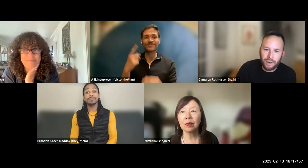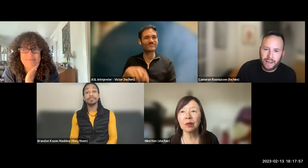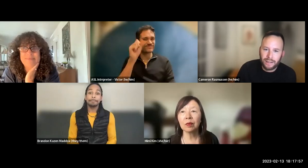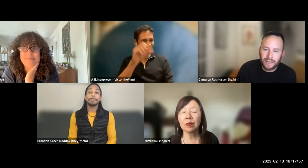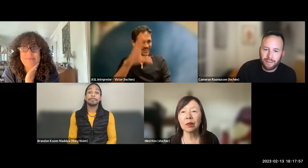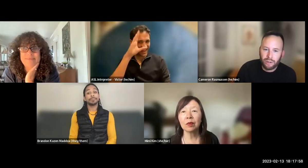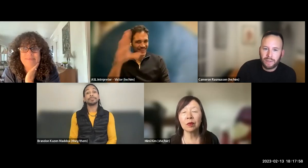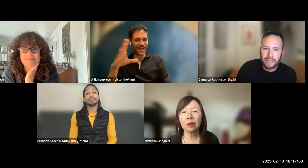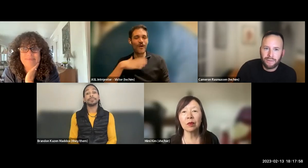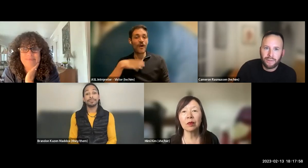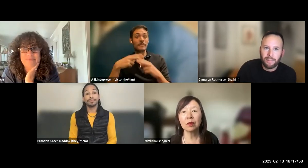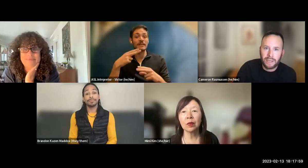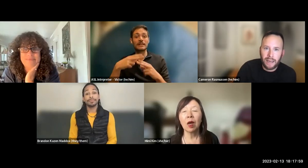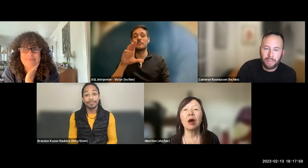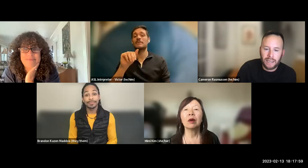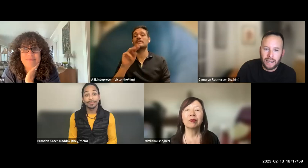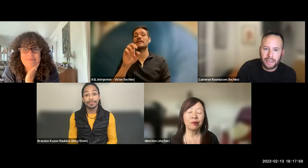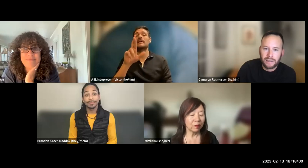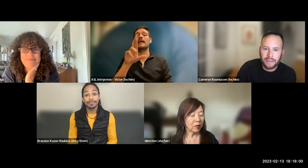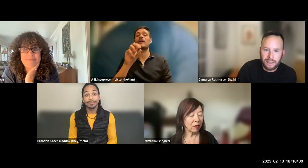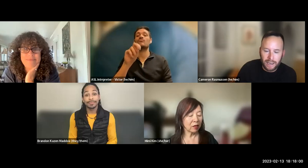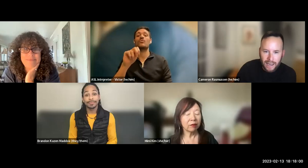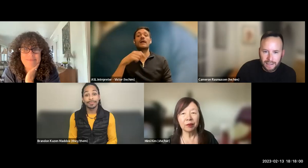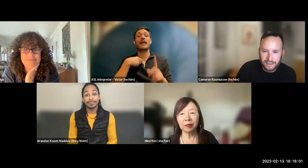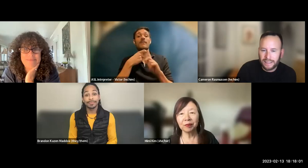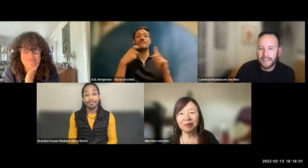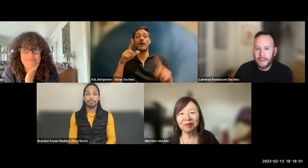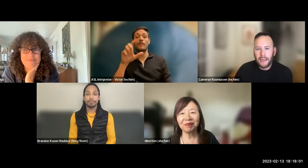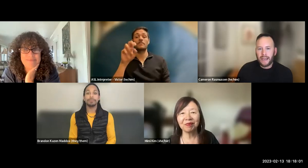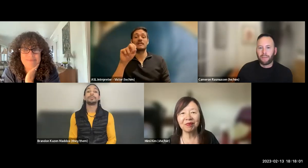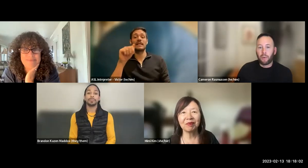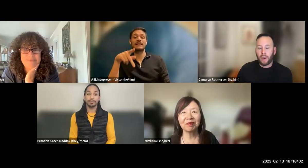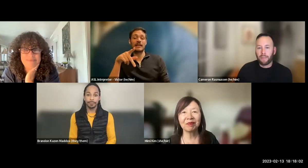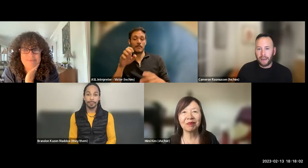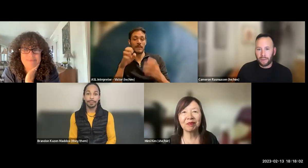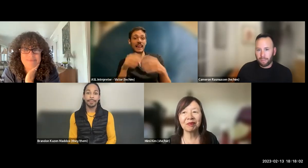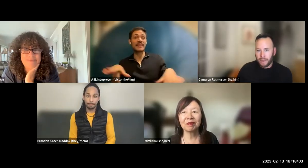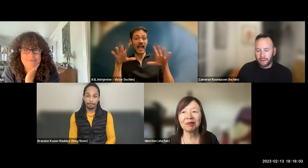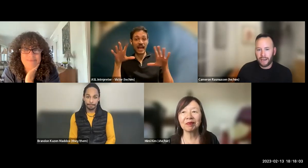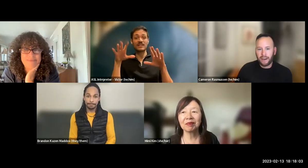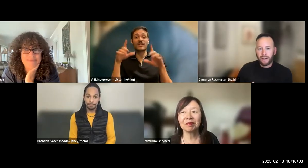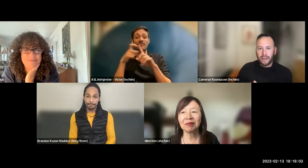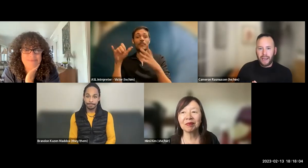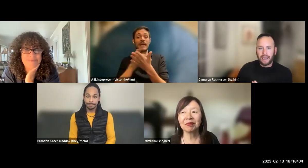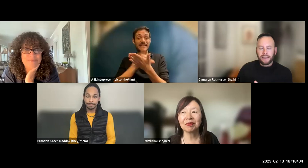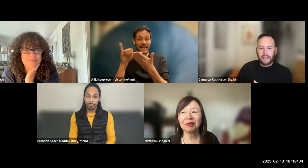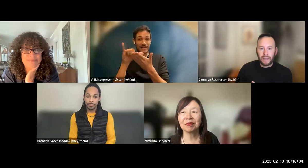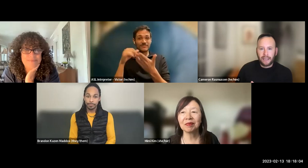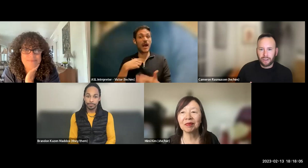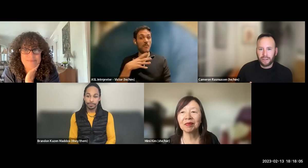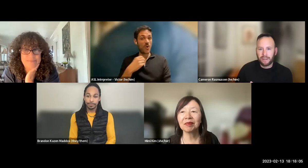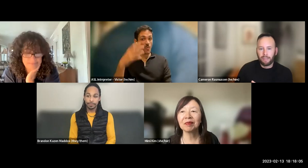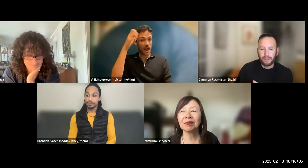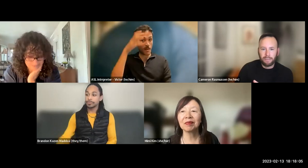he, him pronouns. I am zooming in from Lenape land in Manhattan. I'm a white man with brown hair and a